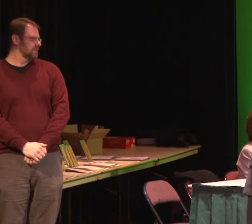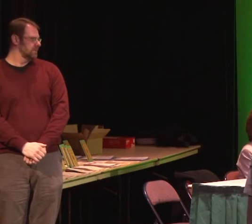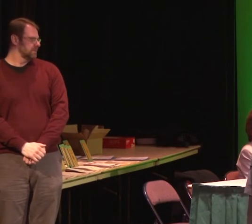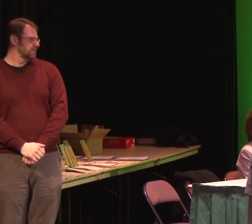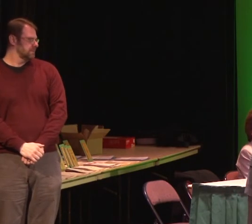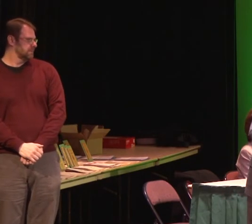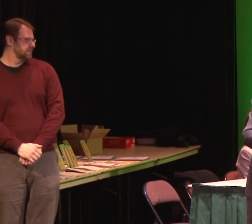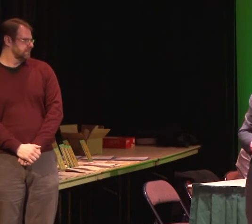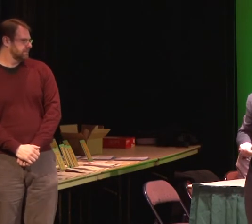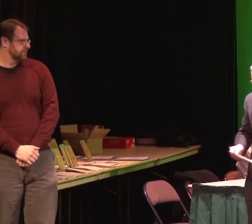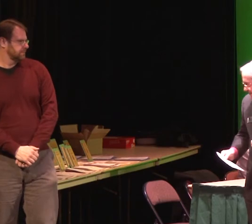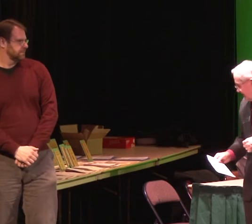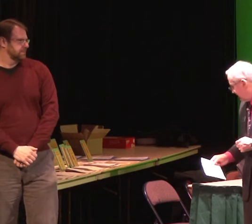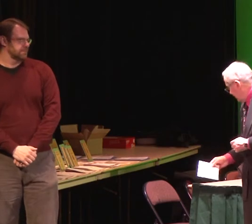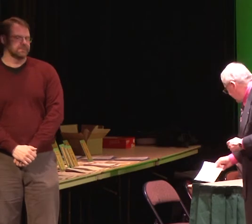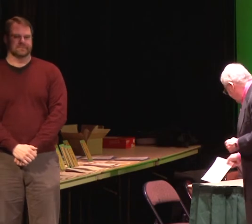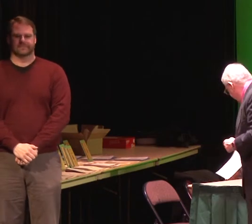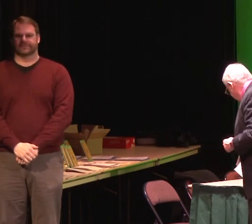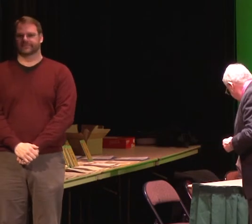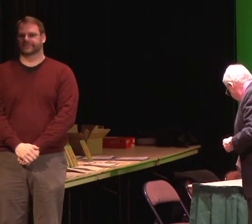Thank you. The